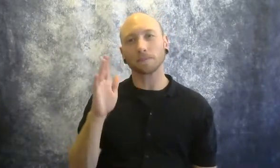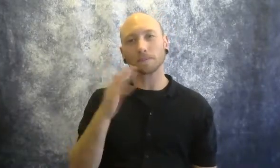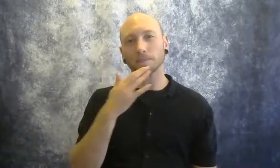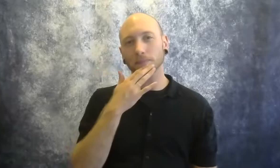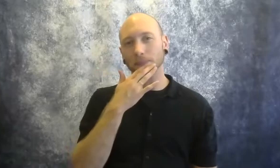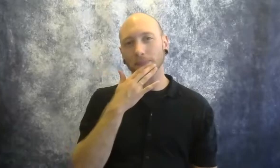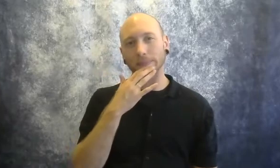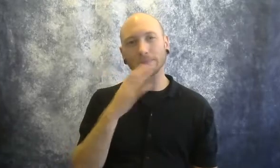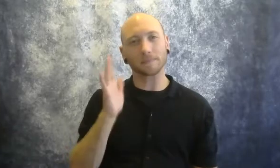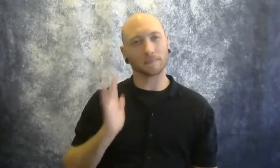I was telling you about Pete